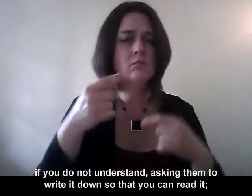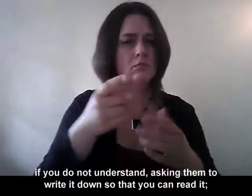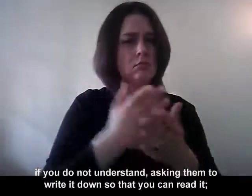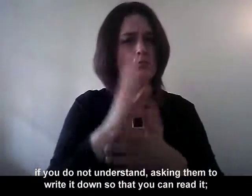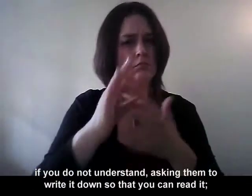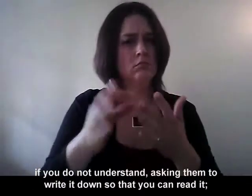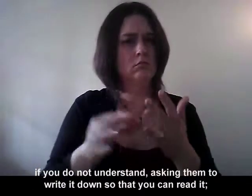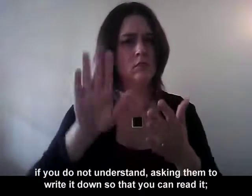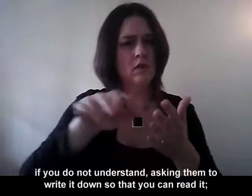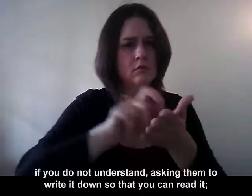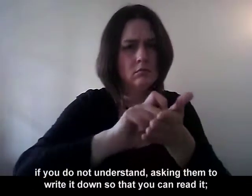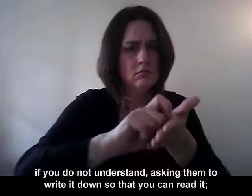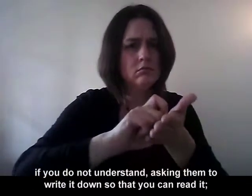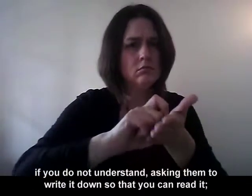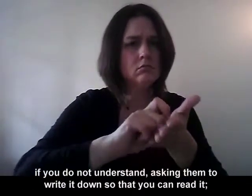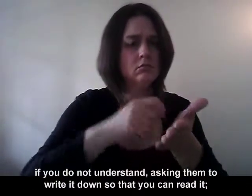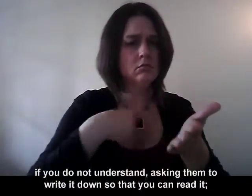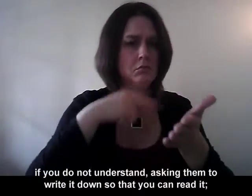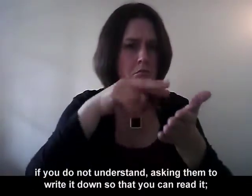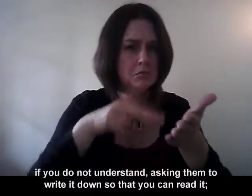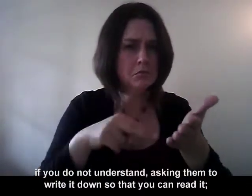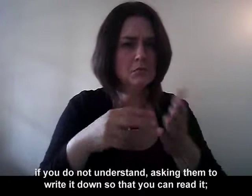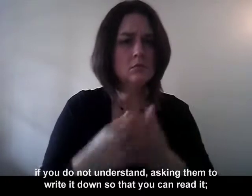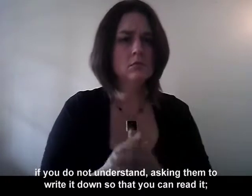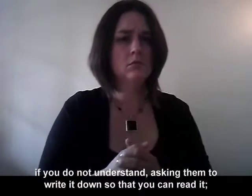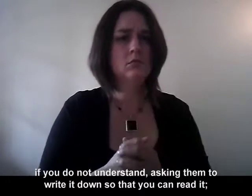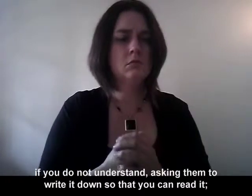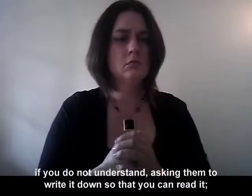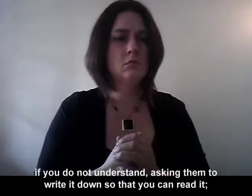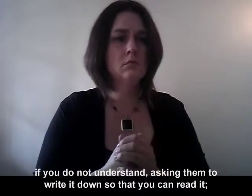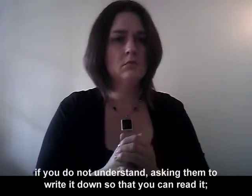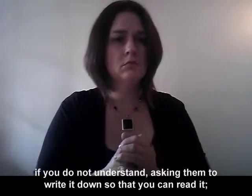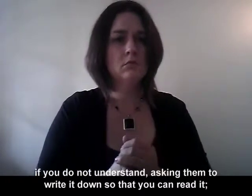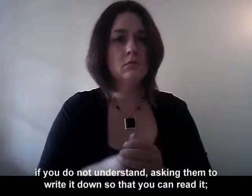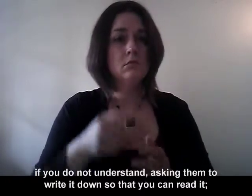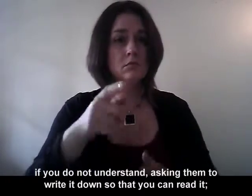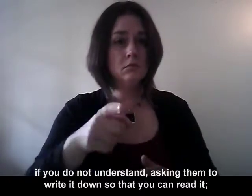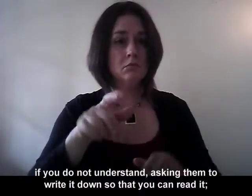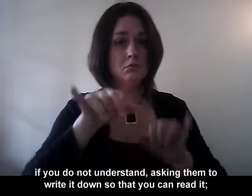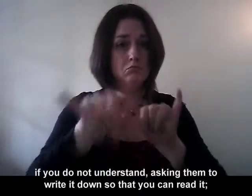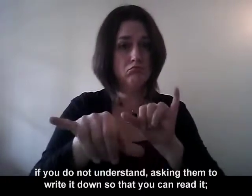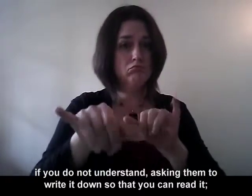If you do not understand, asking them to write it down so that you can read it.